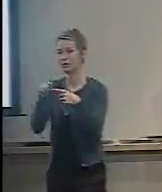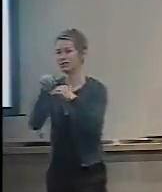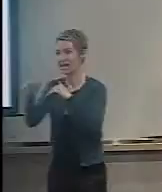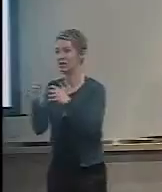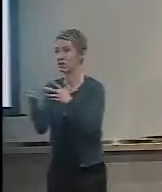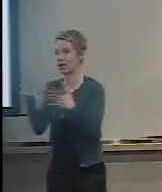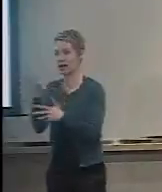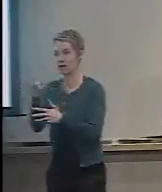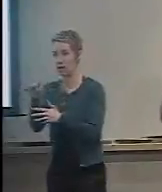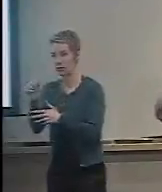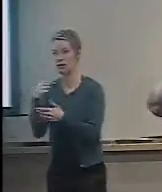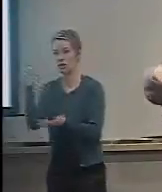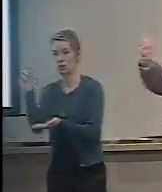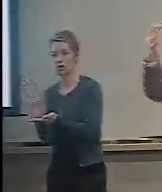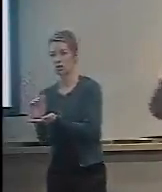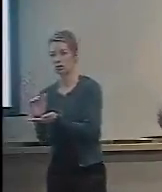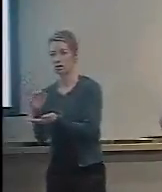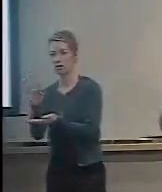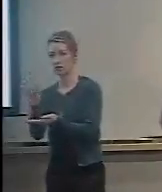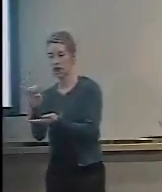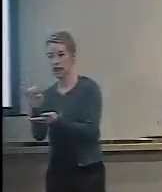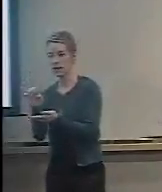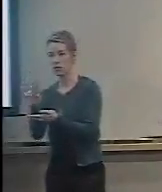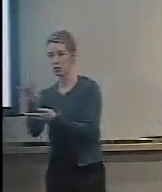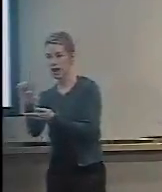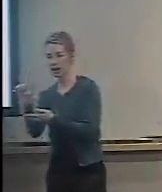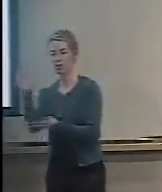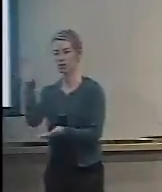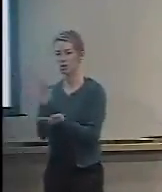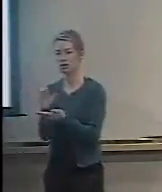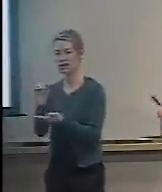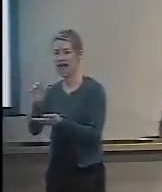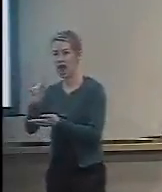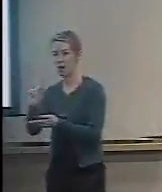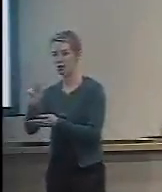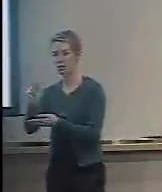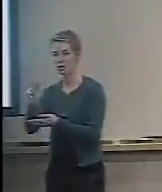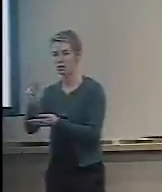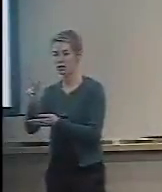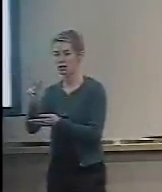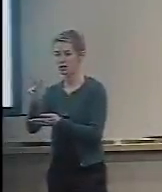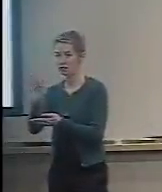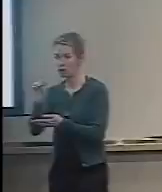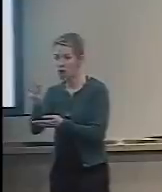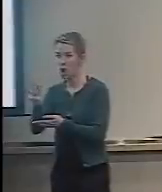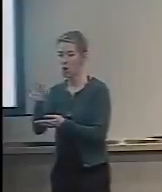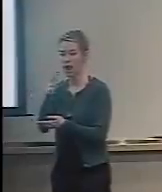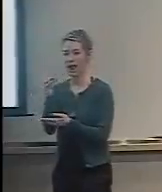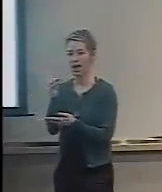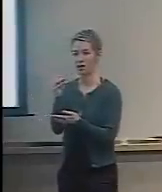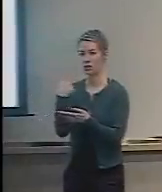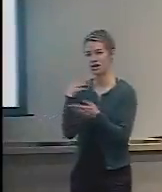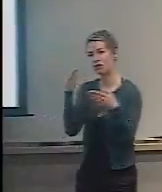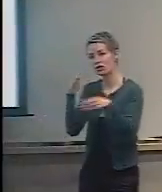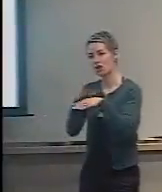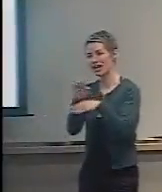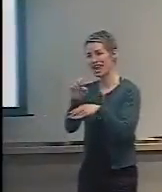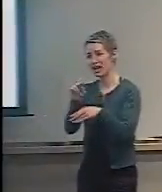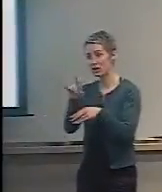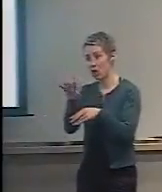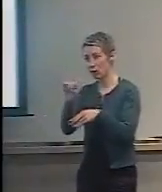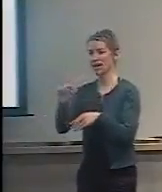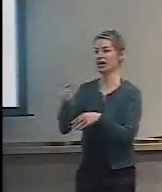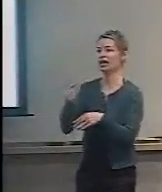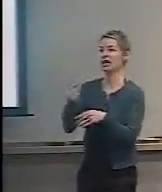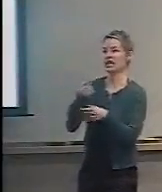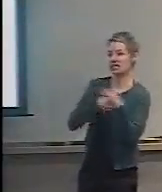the frame rate, reduce the outflow, reduce the work on encoding, and just spend time on decoding, and vice versa.